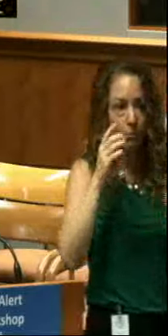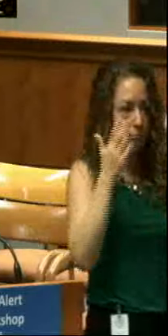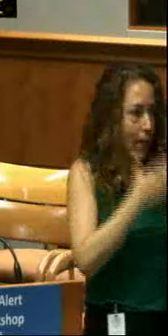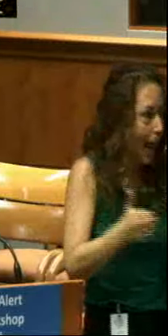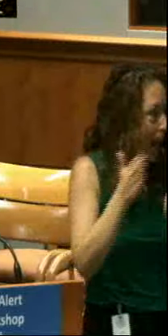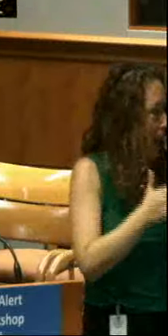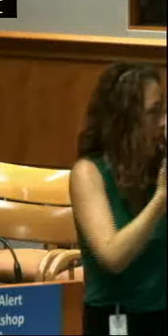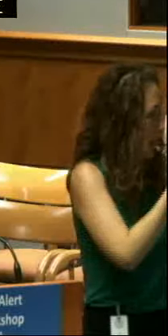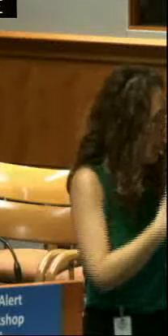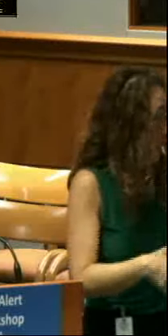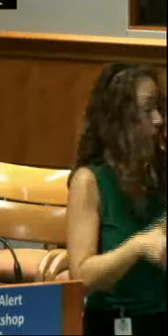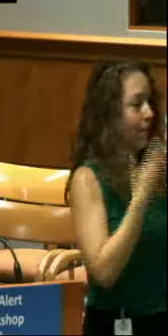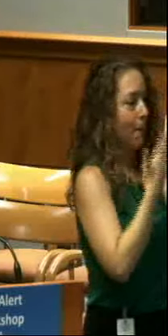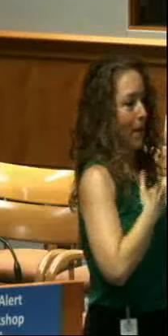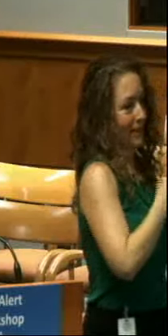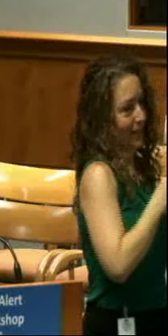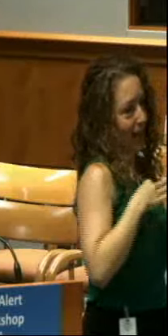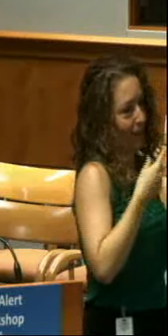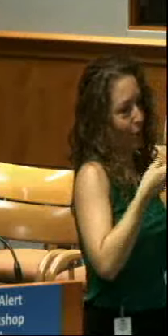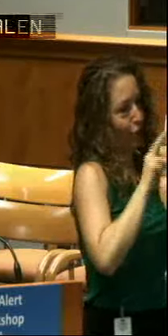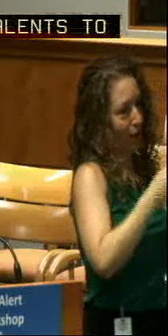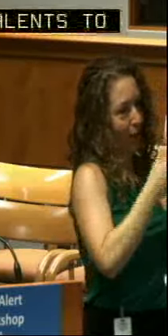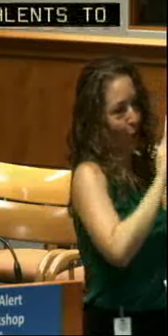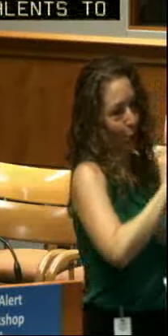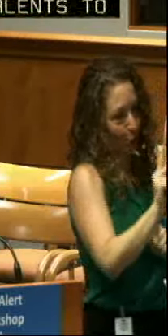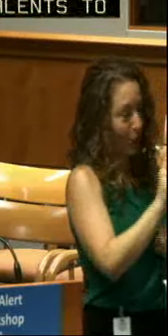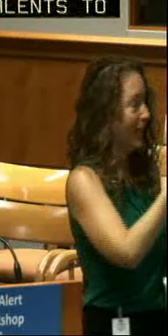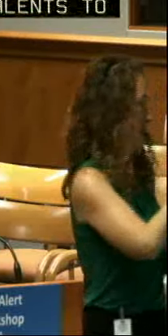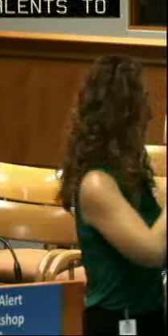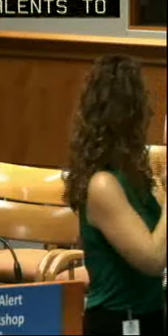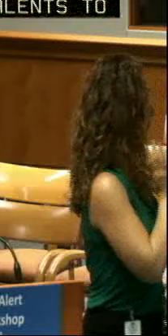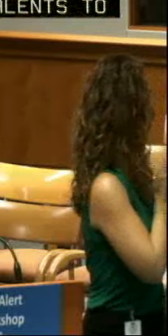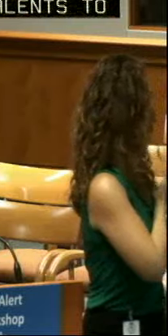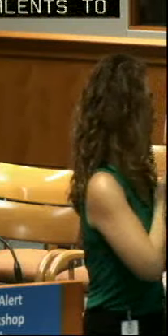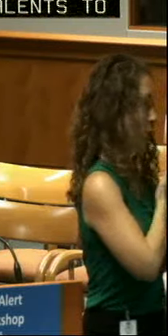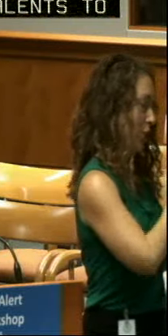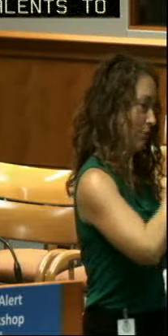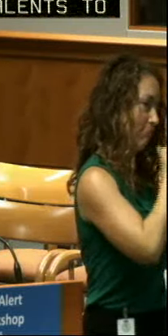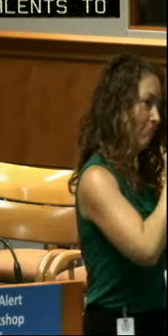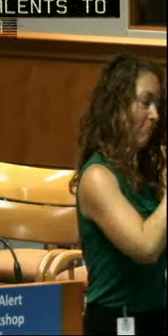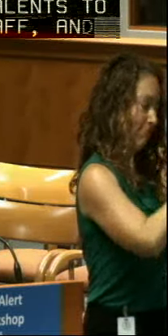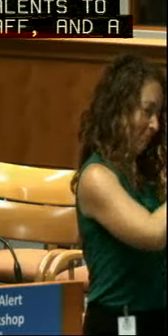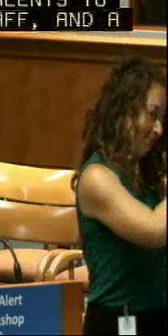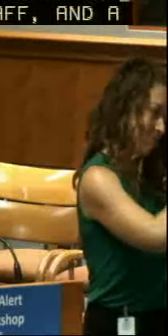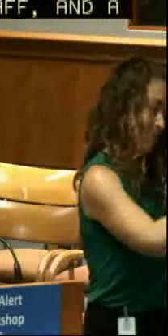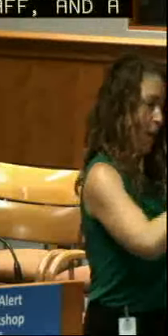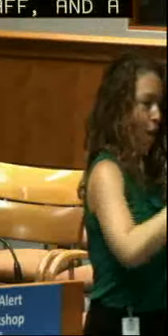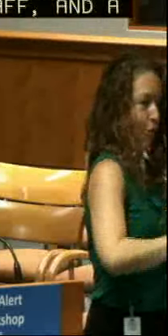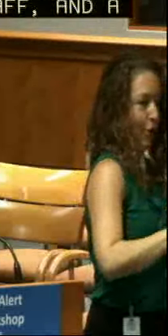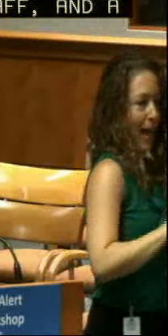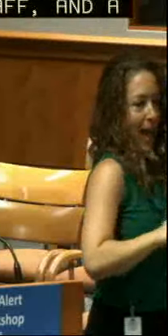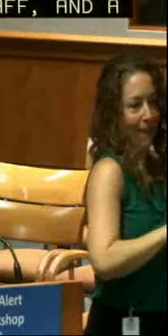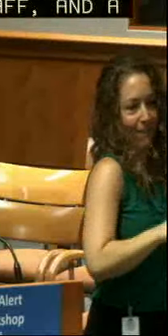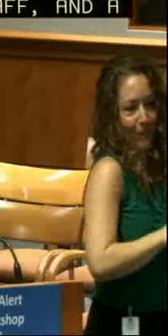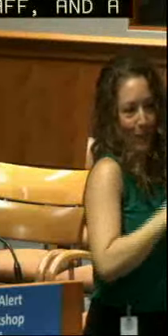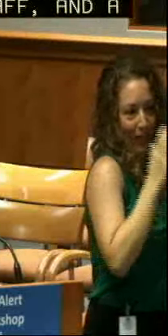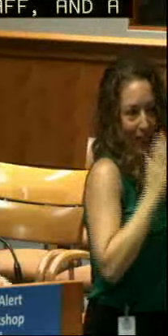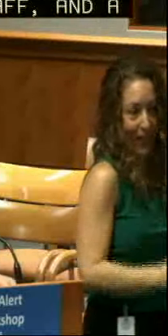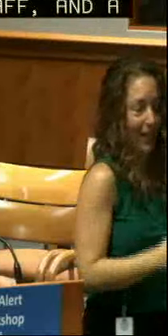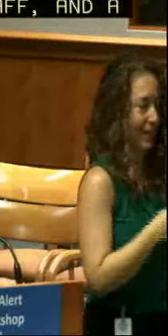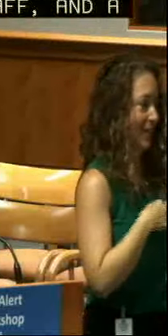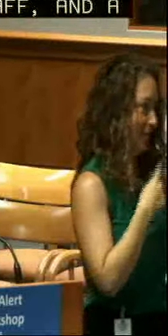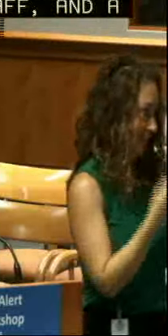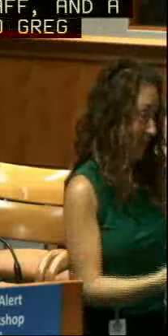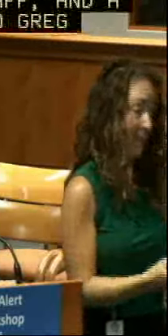to Greg Cook, who is our unwavering alert advocate, who is so much of a